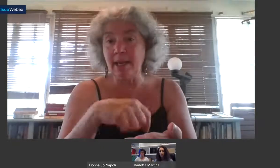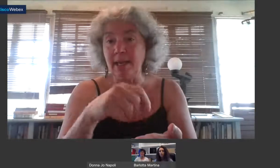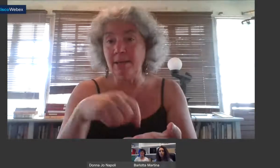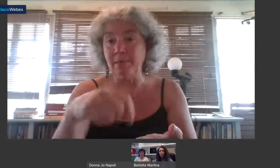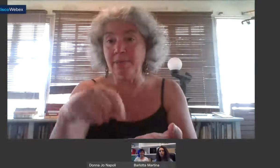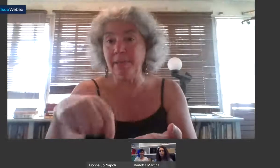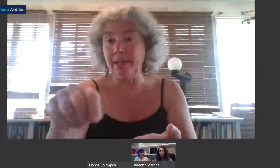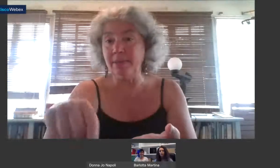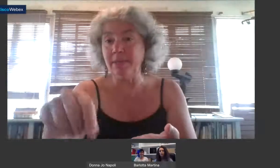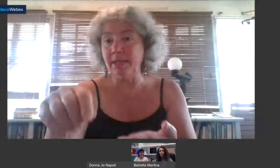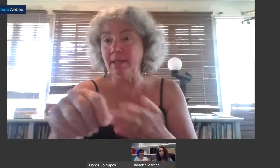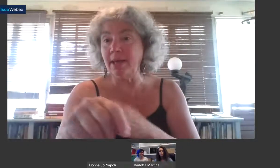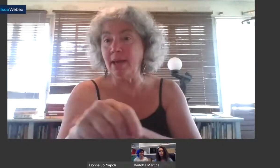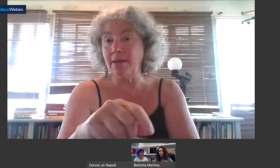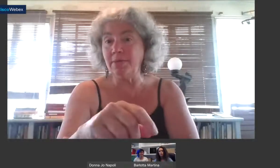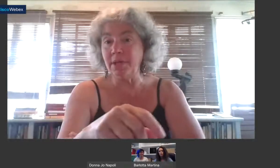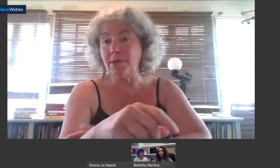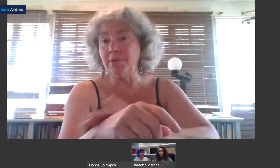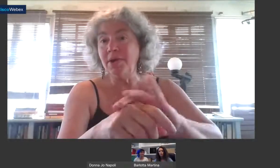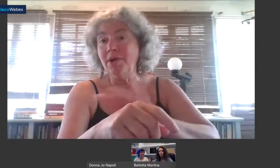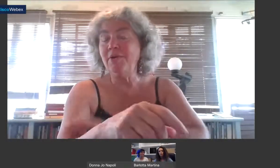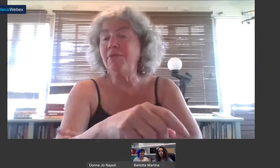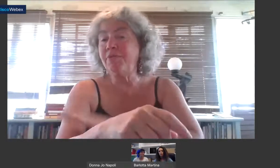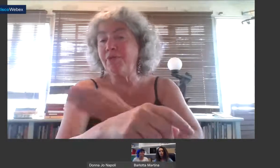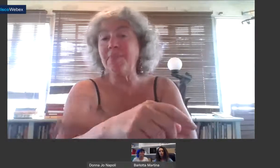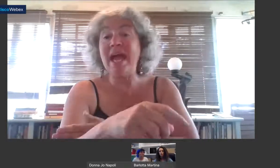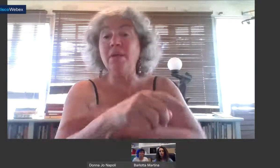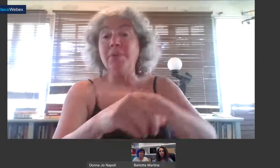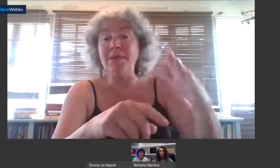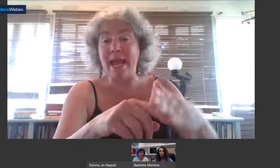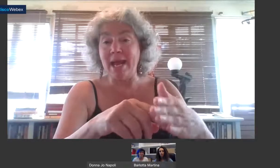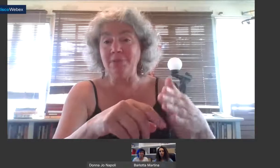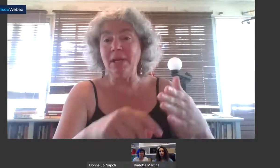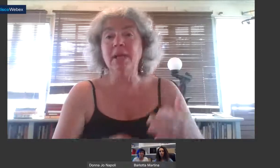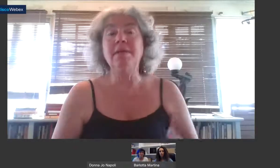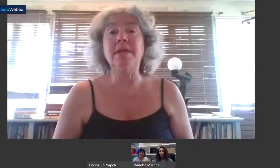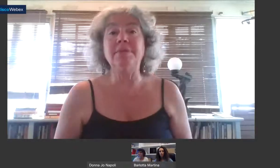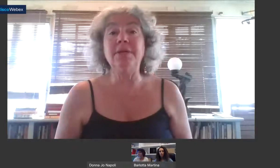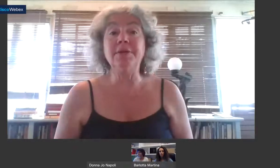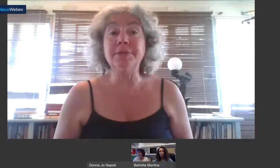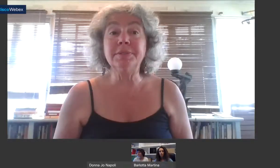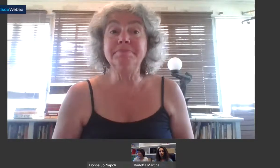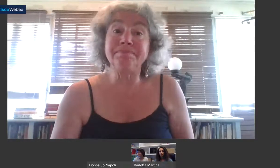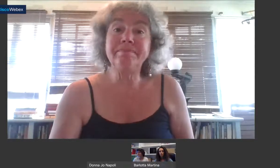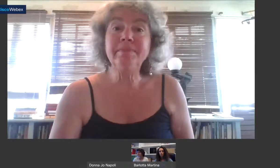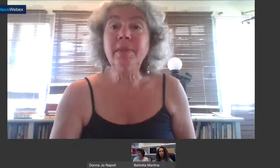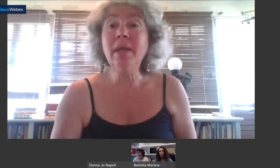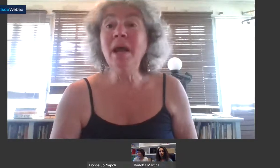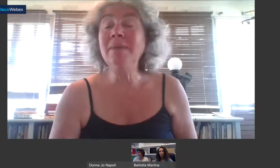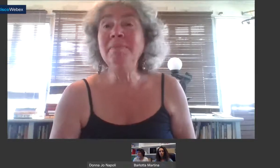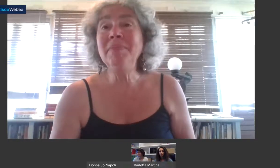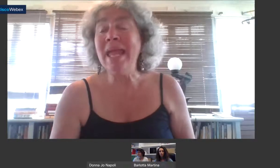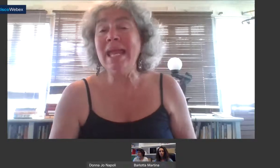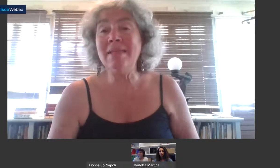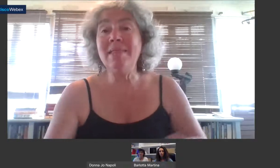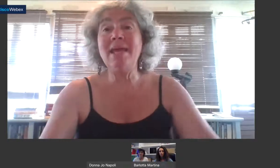it will be the from the elbow down that they use. And